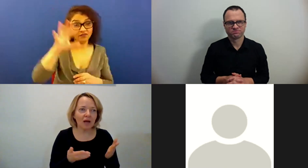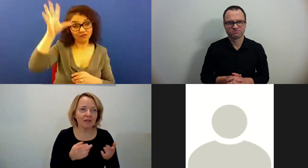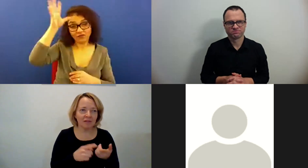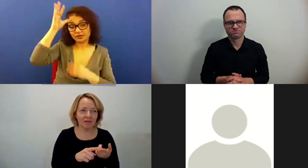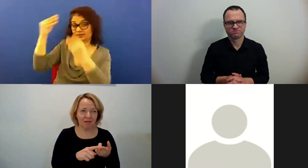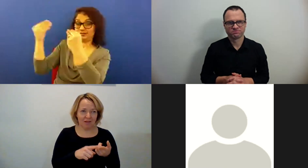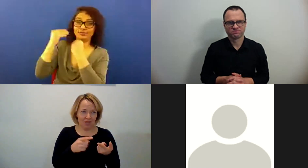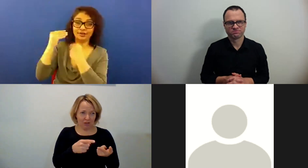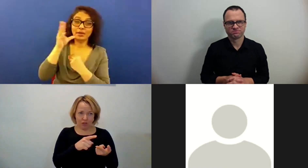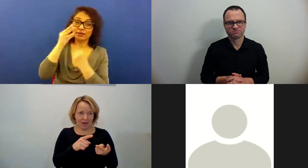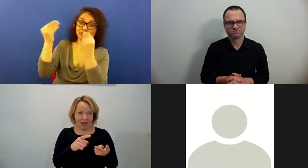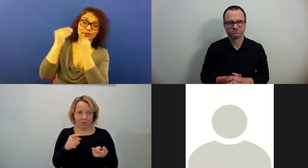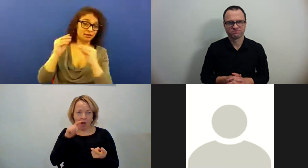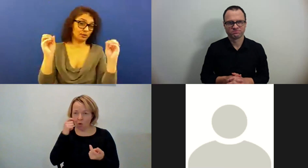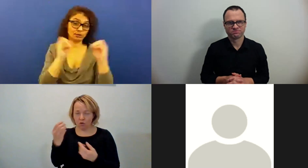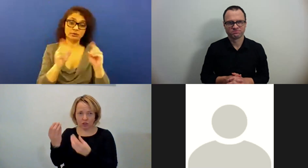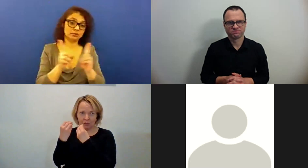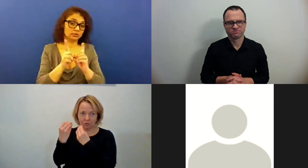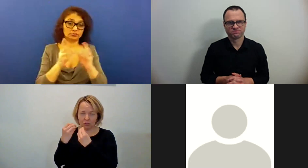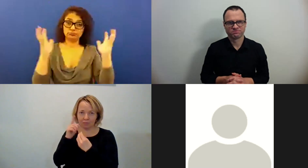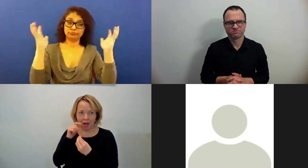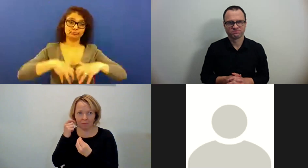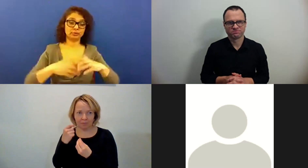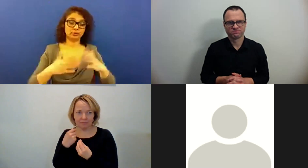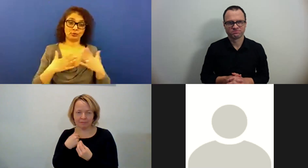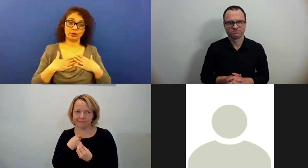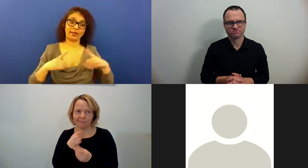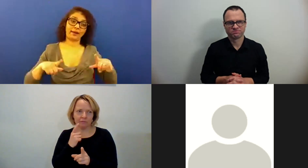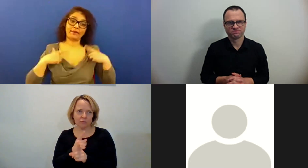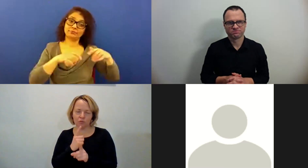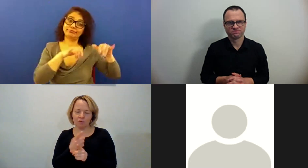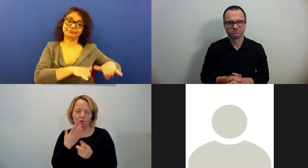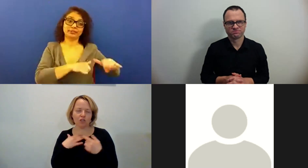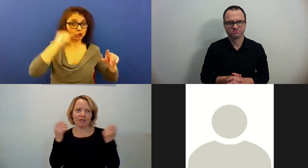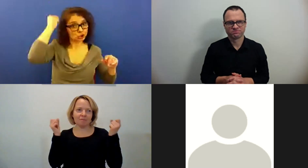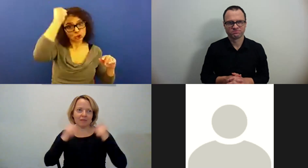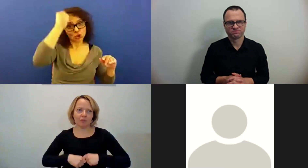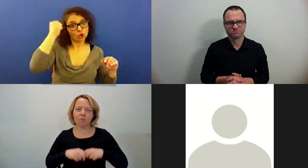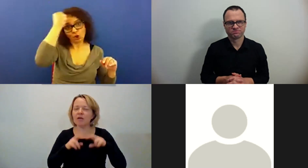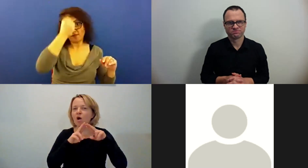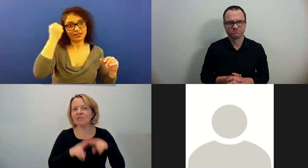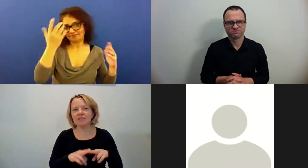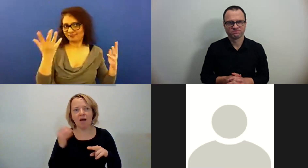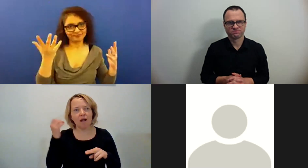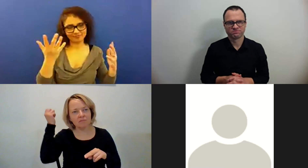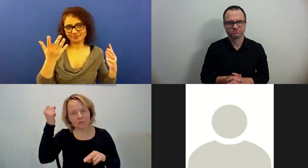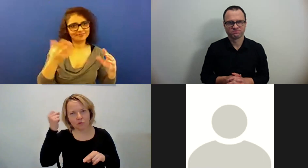become a politician advocating for deaf Roma. Without my father's life lessons, my life would have